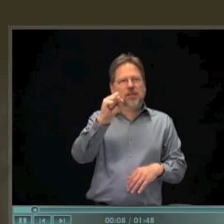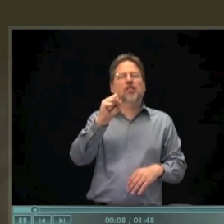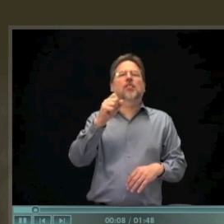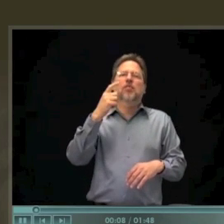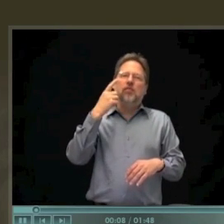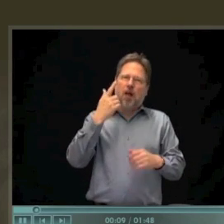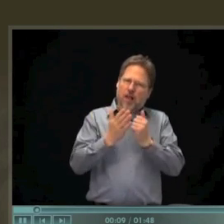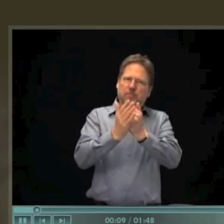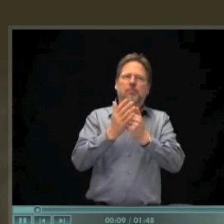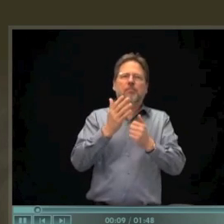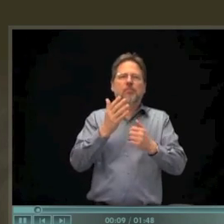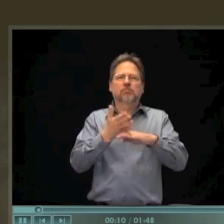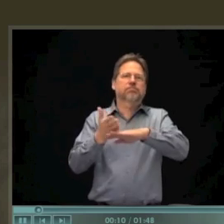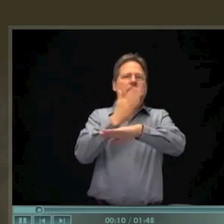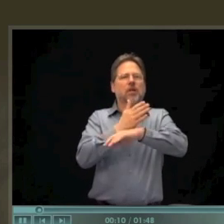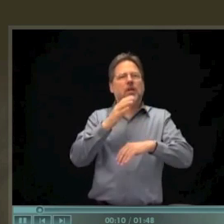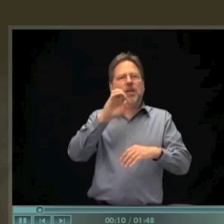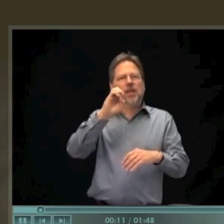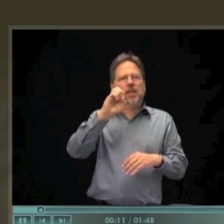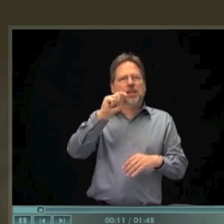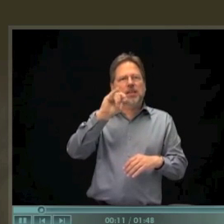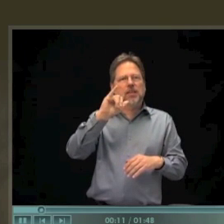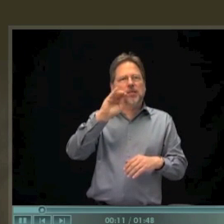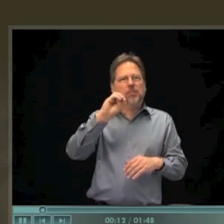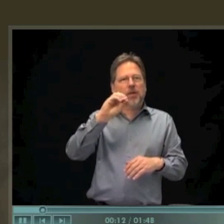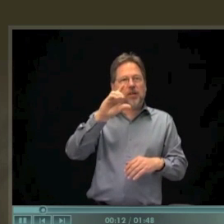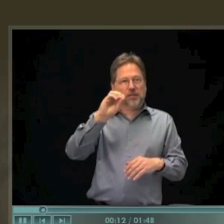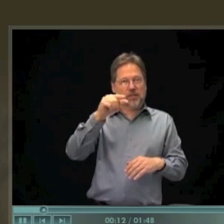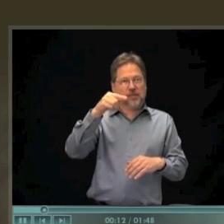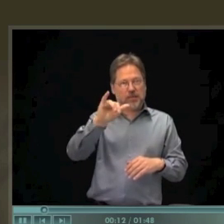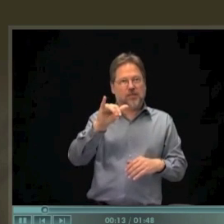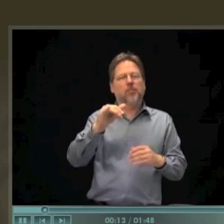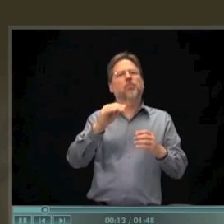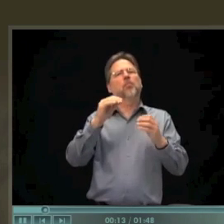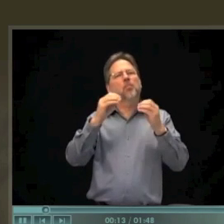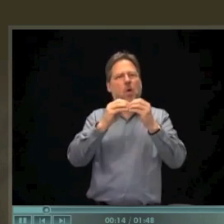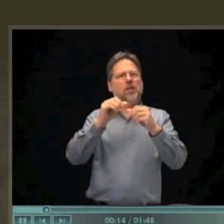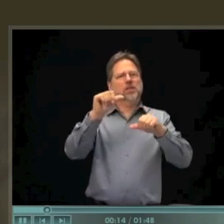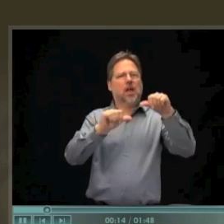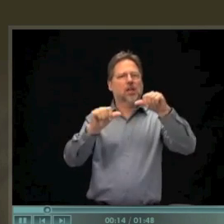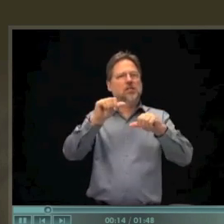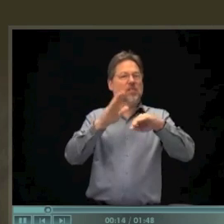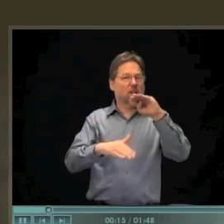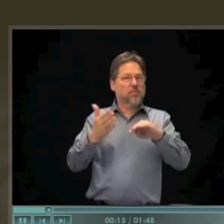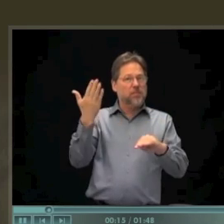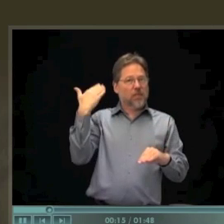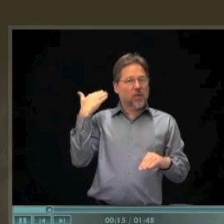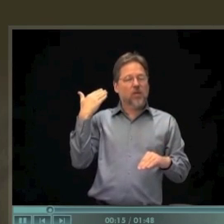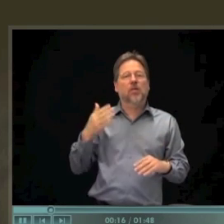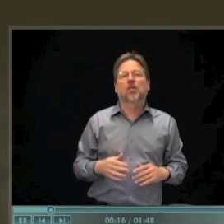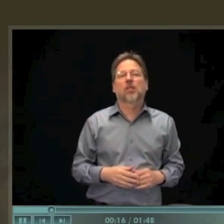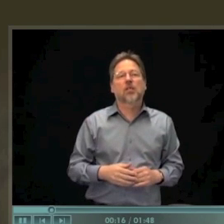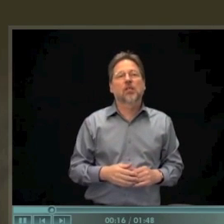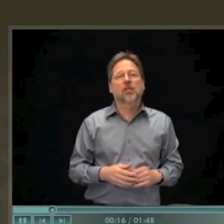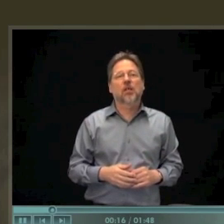Now I'd like to focus on how we can establish guidelines to help improve our etymology and make it